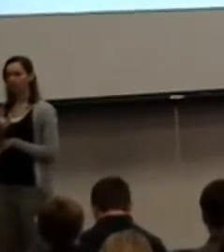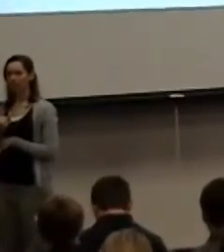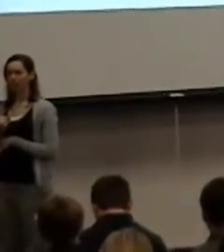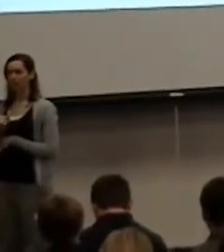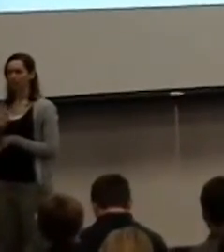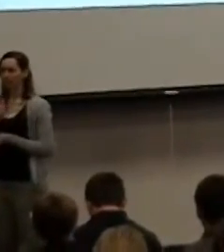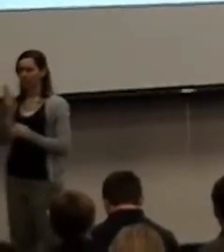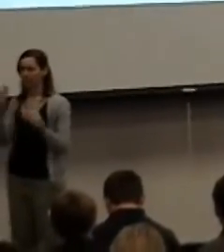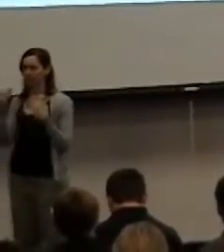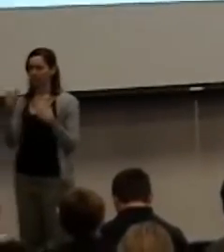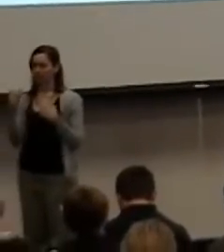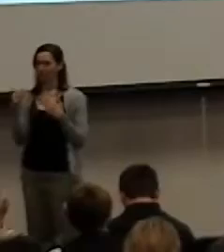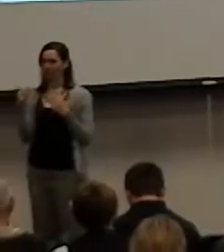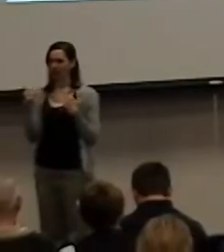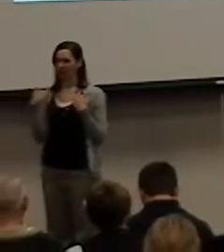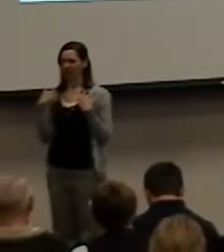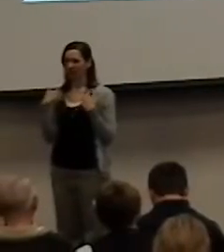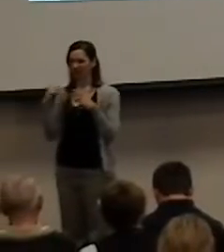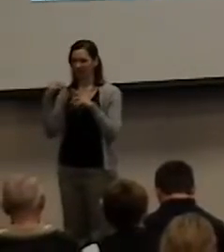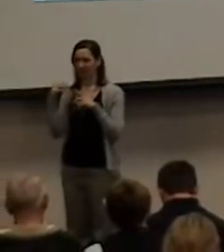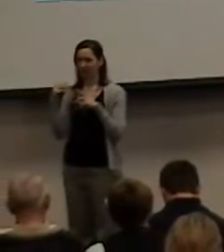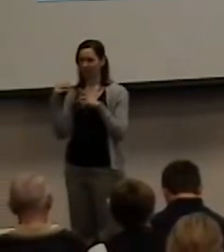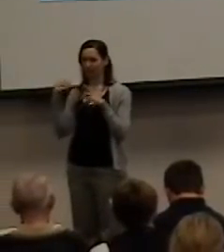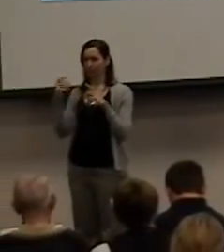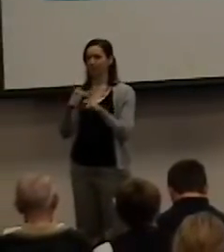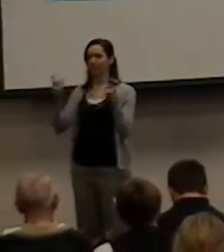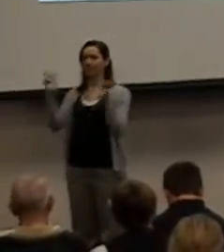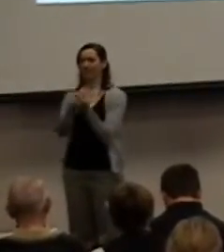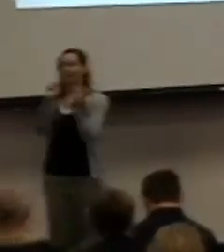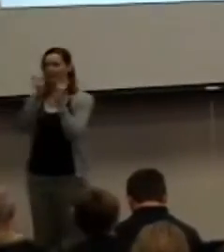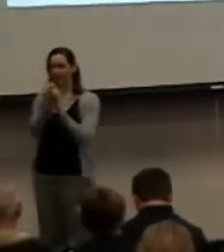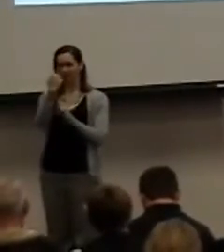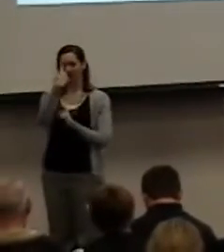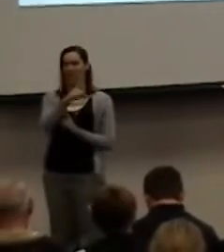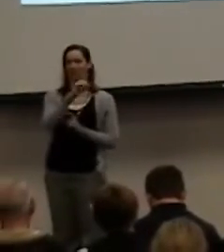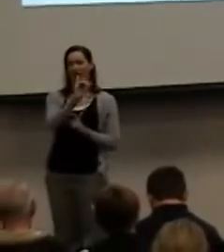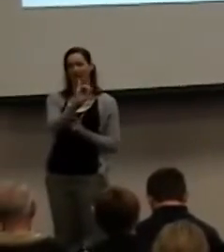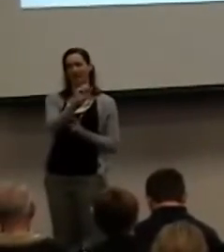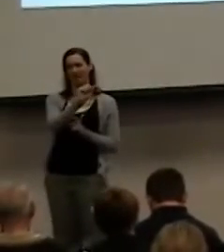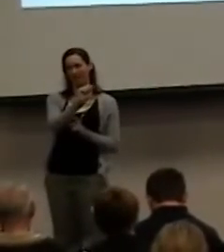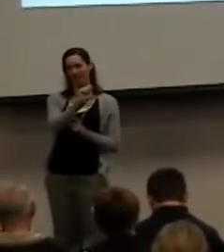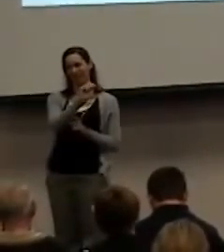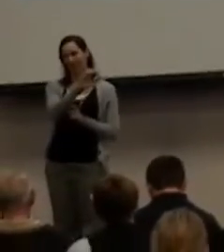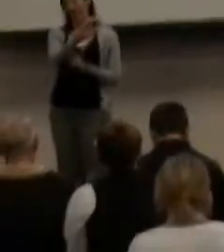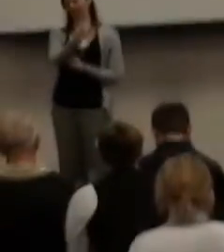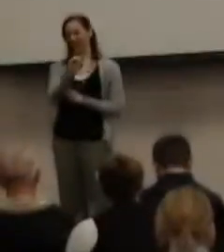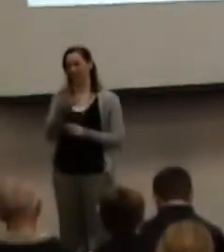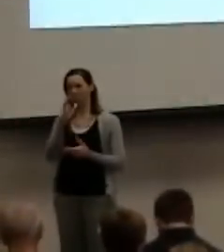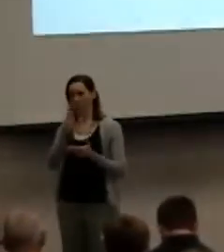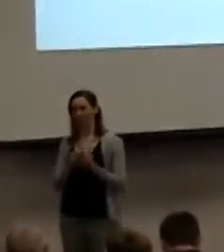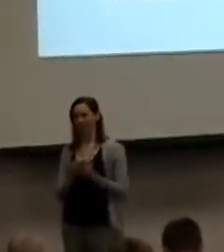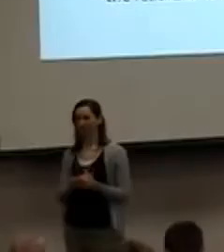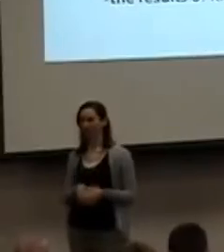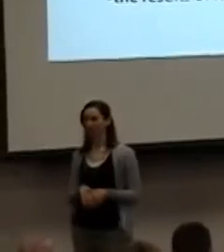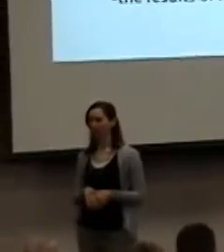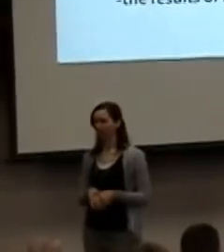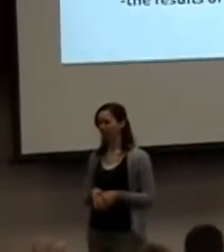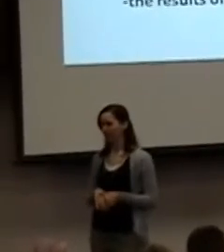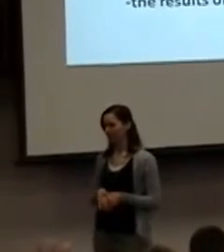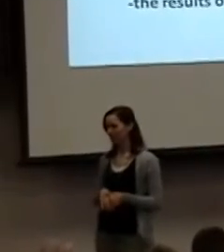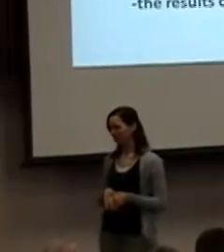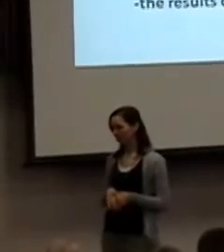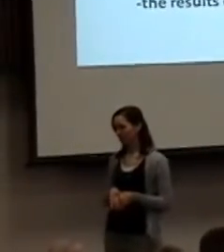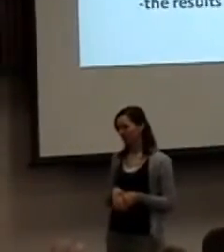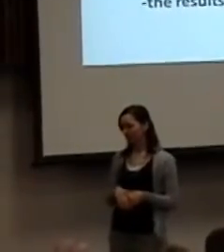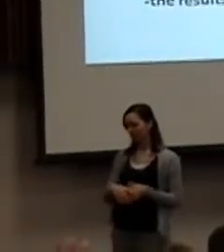few. His authority and his control, well, he has the authority given to him by his superior.